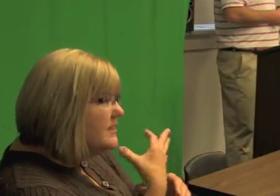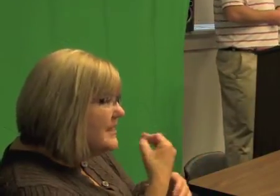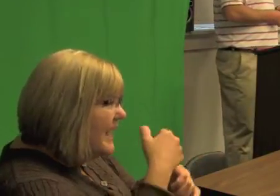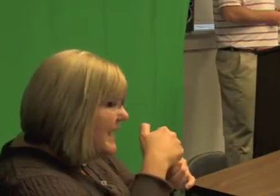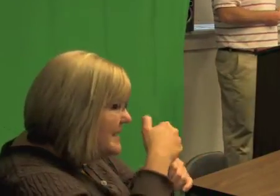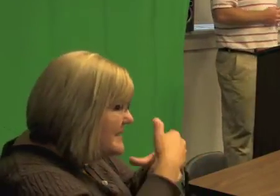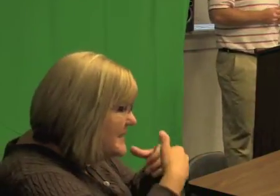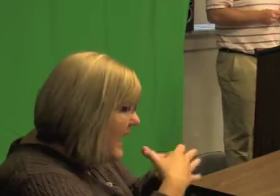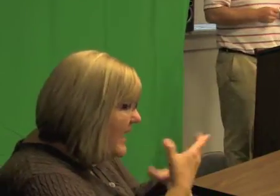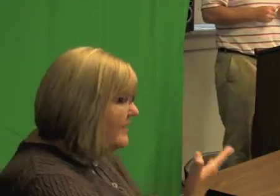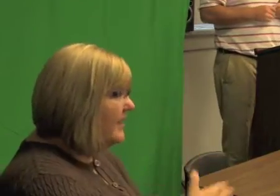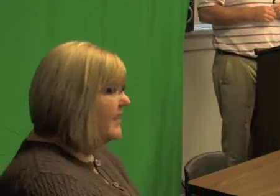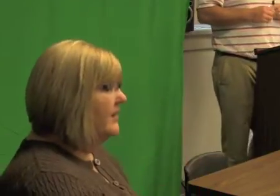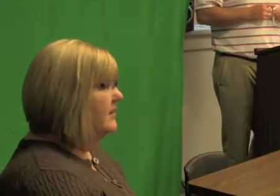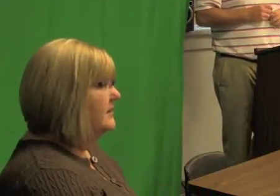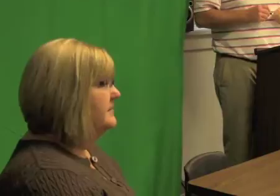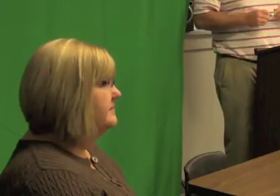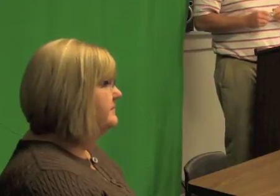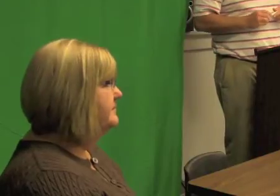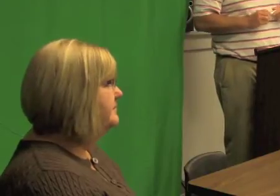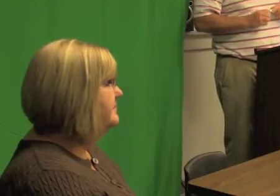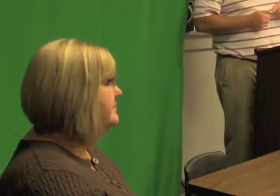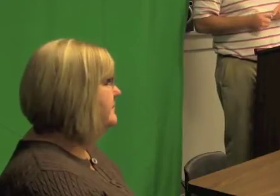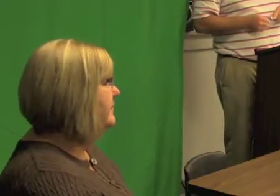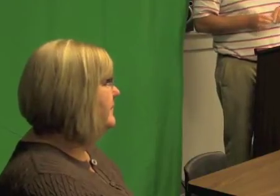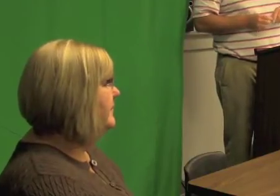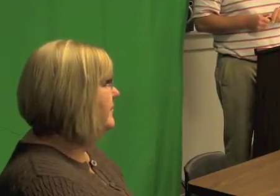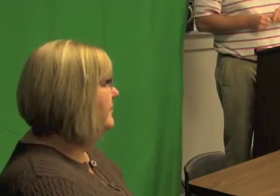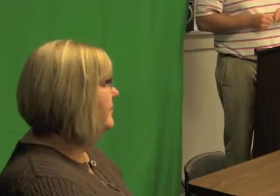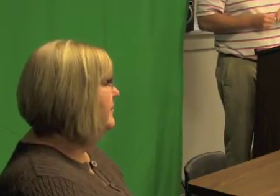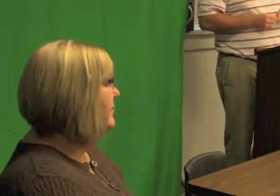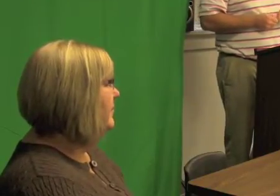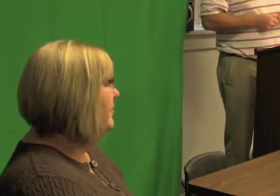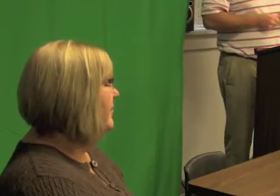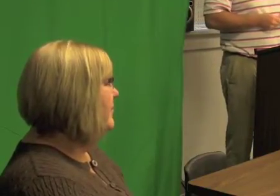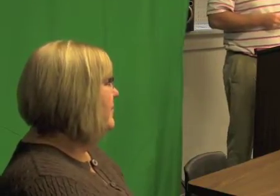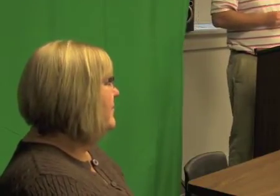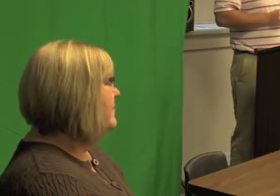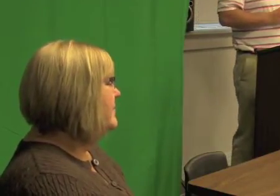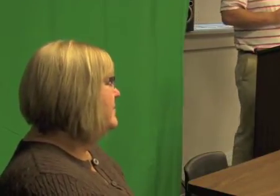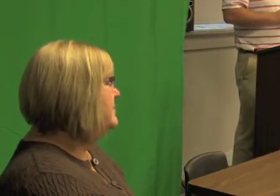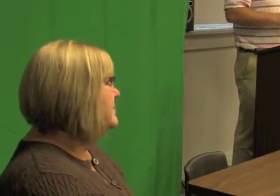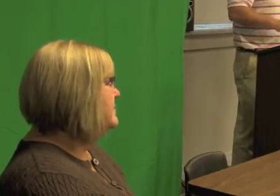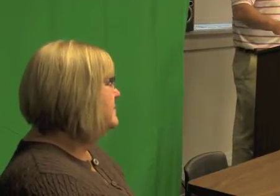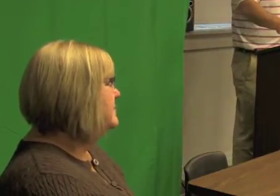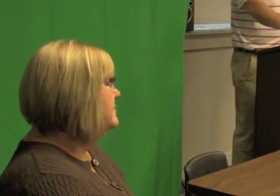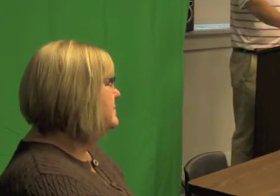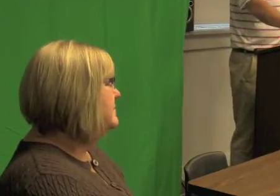packaging? Let's see here.